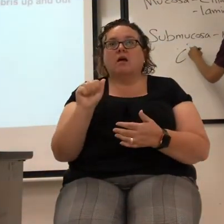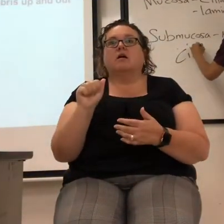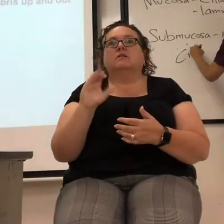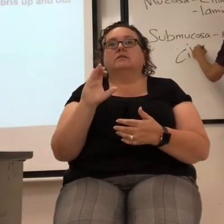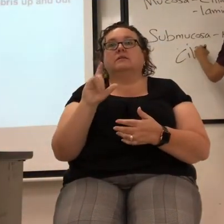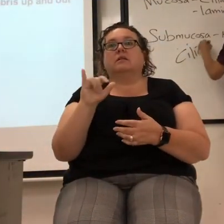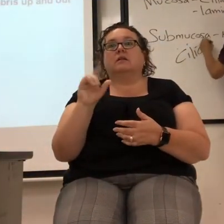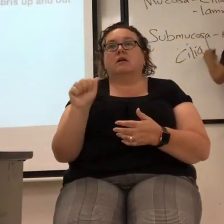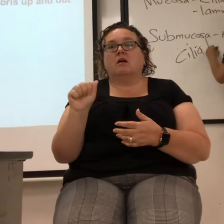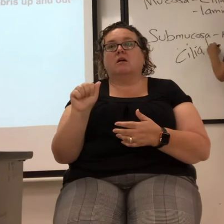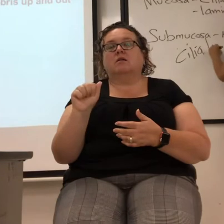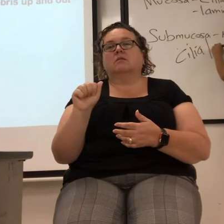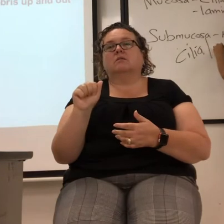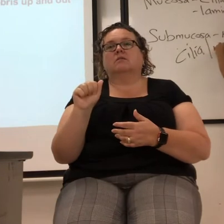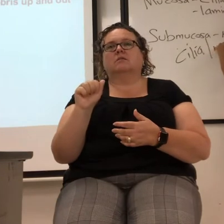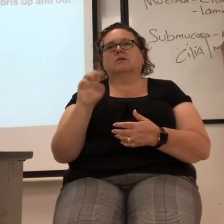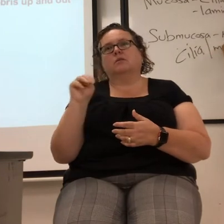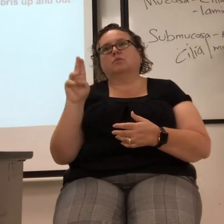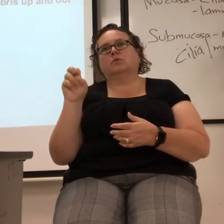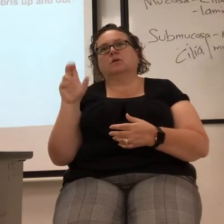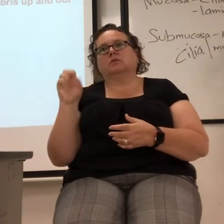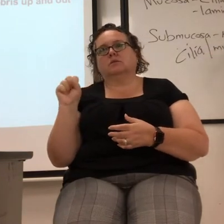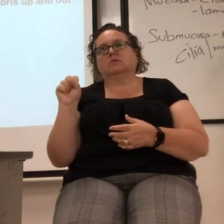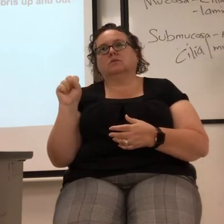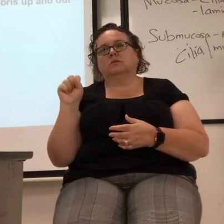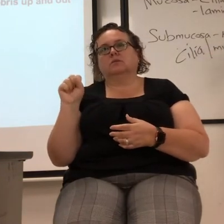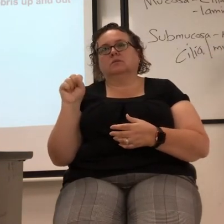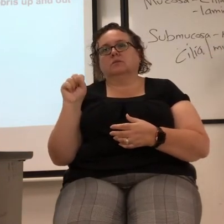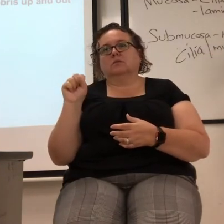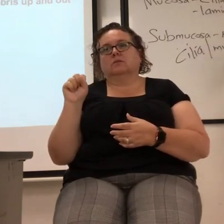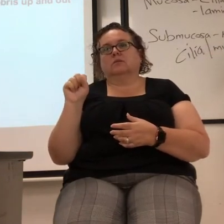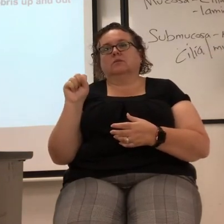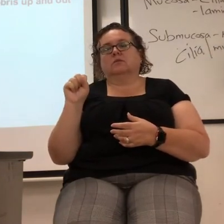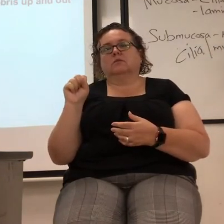Cilia, mucus,